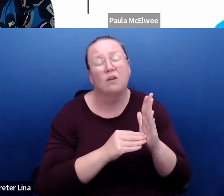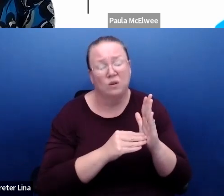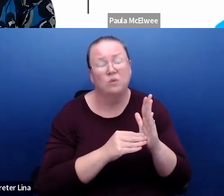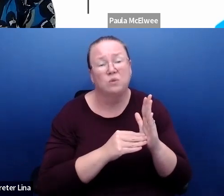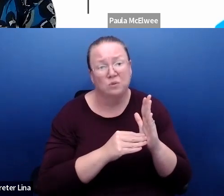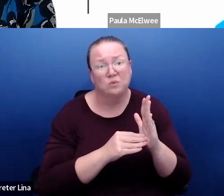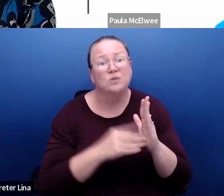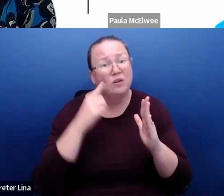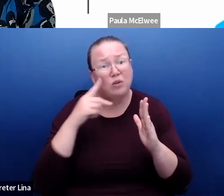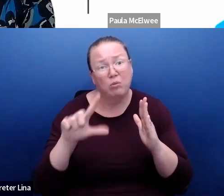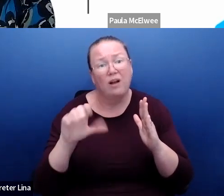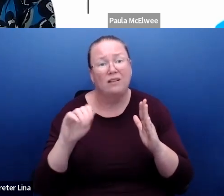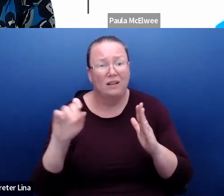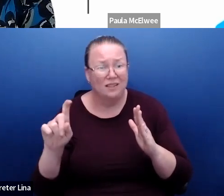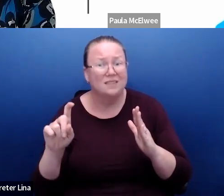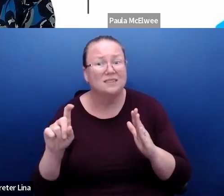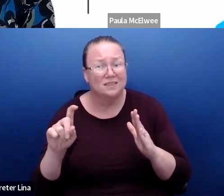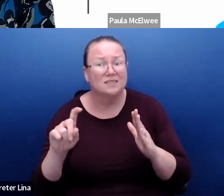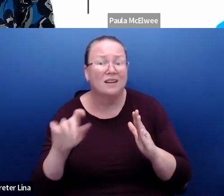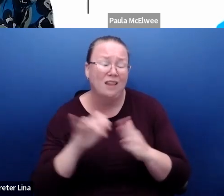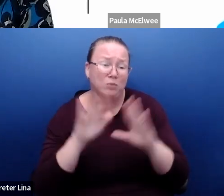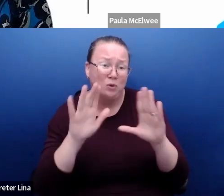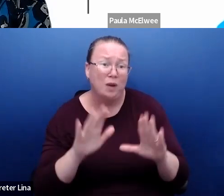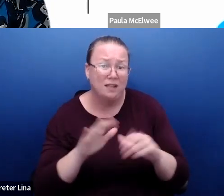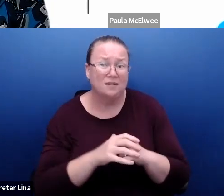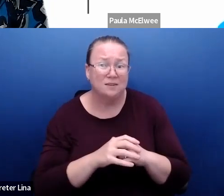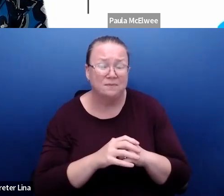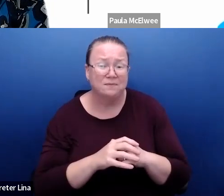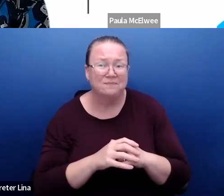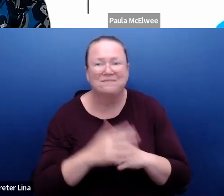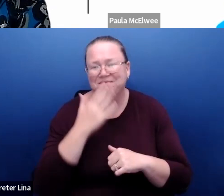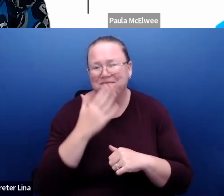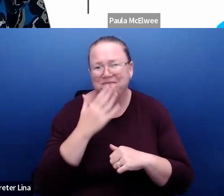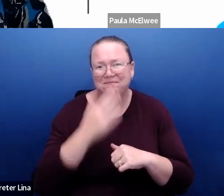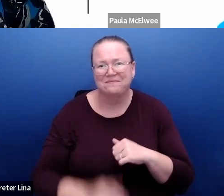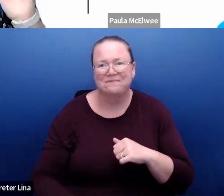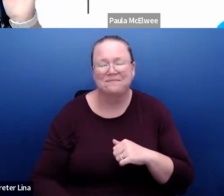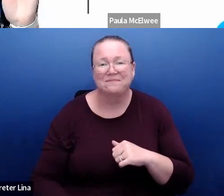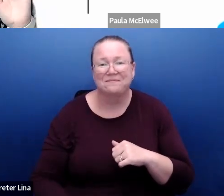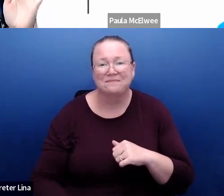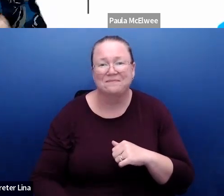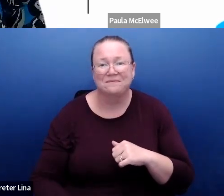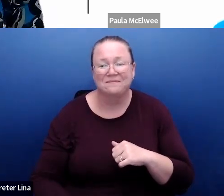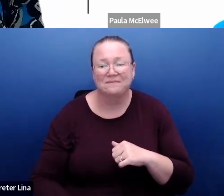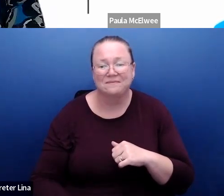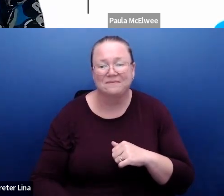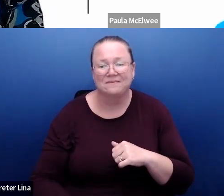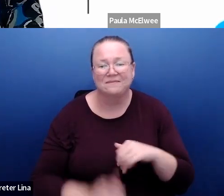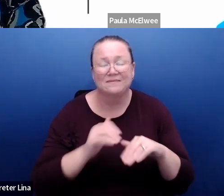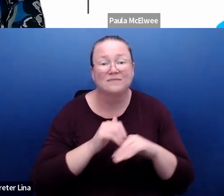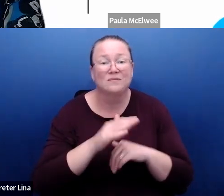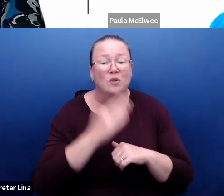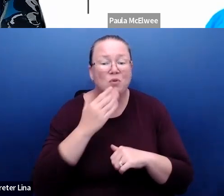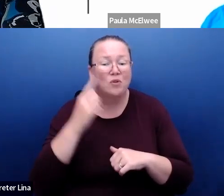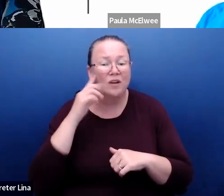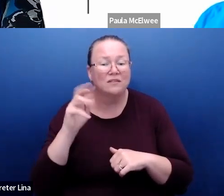Thanks. for Paula and Alex, that would be really great. Thank you. Send good thoughts to Vicky.